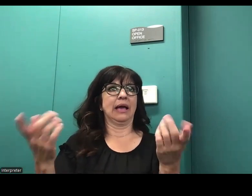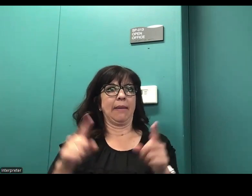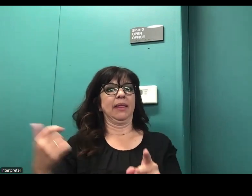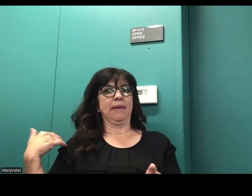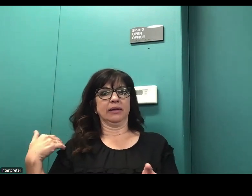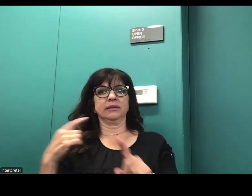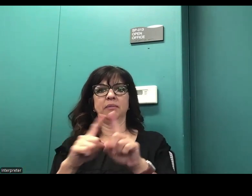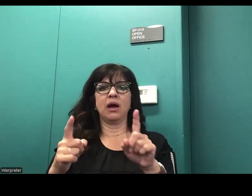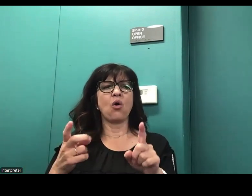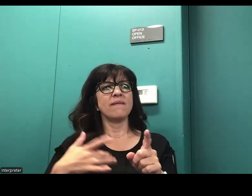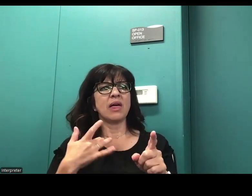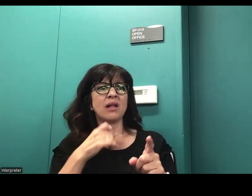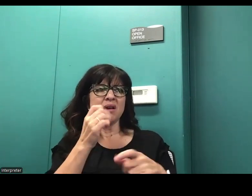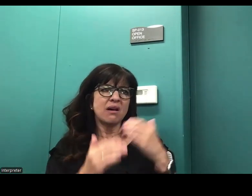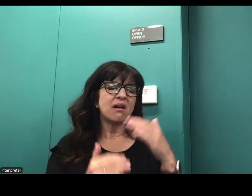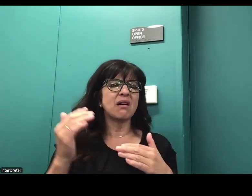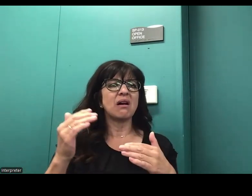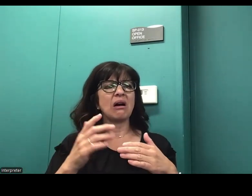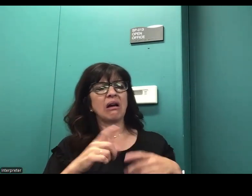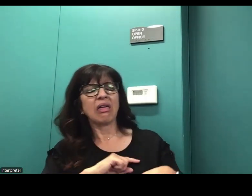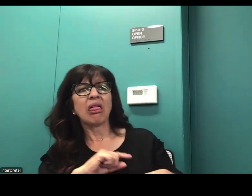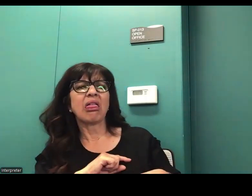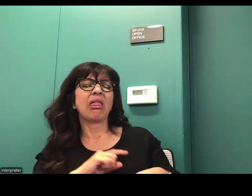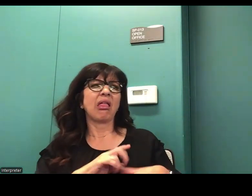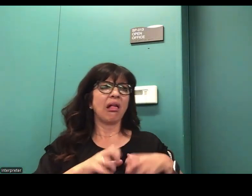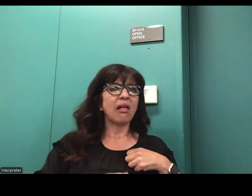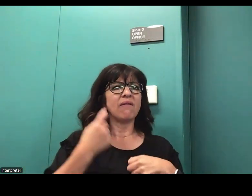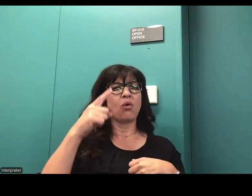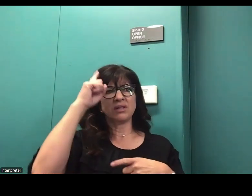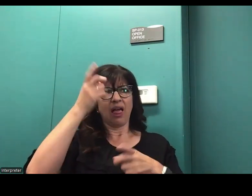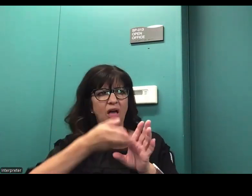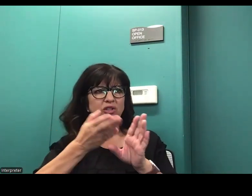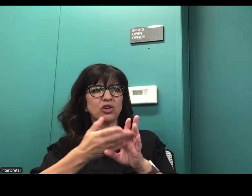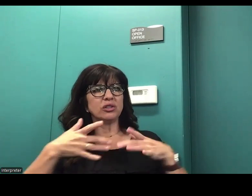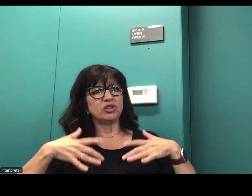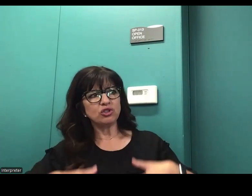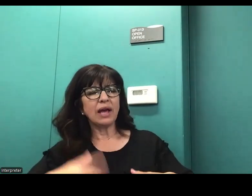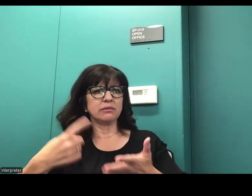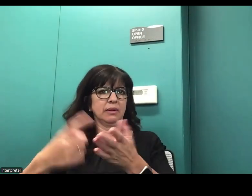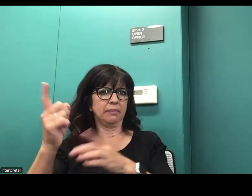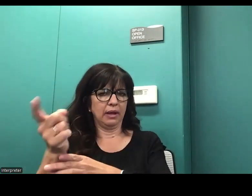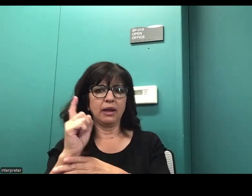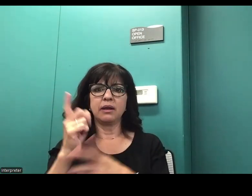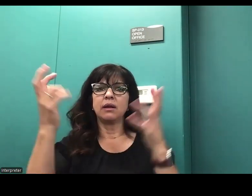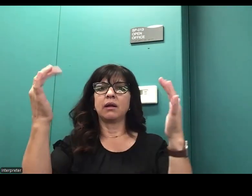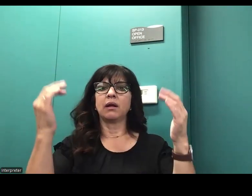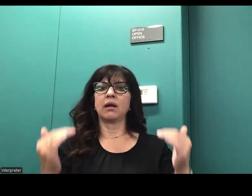feel discomfort, guilt, anguish, or other psychological distress. You can talk about that in a second. Be ascribed values, morals, ethical